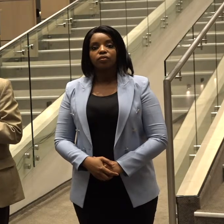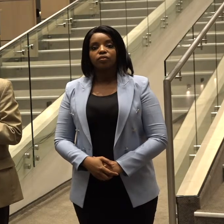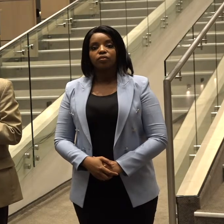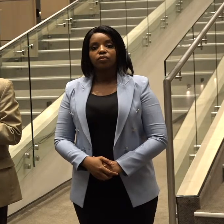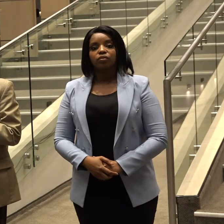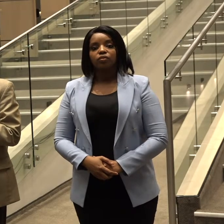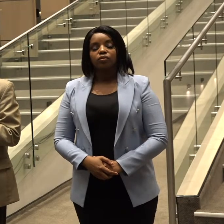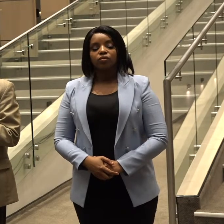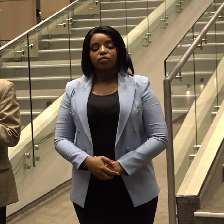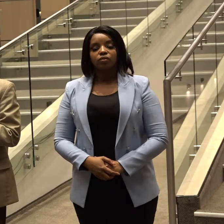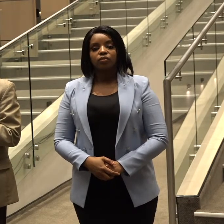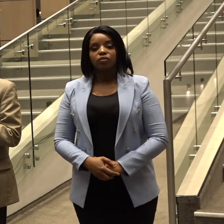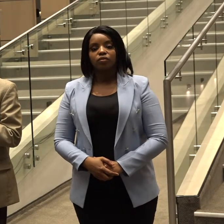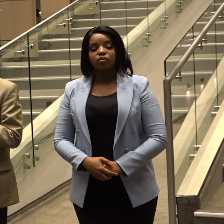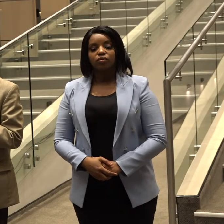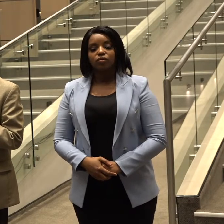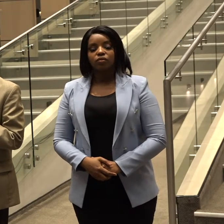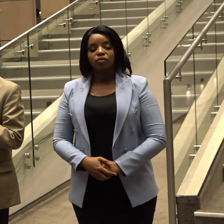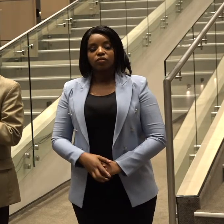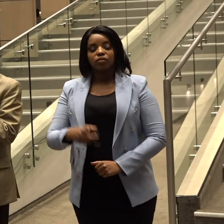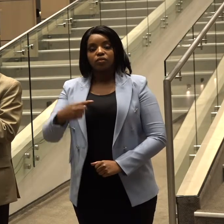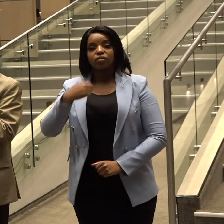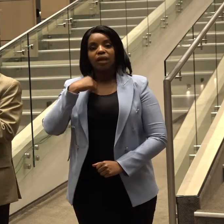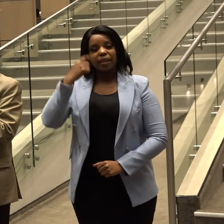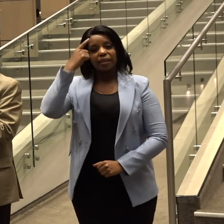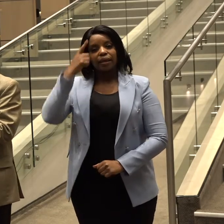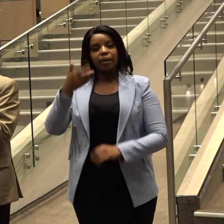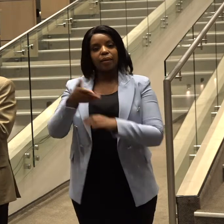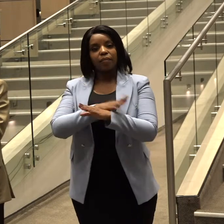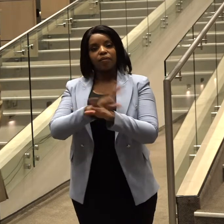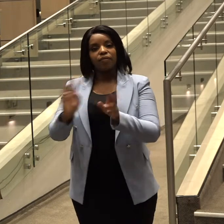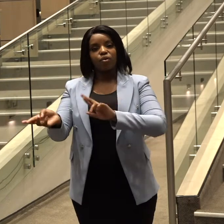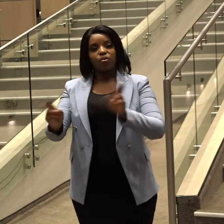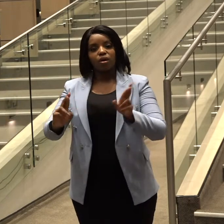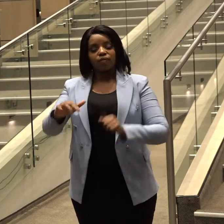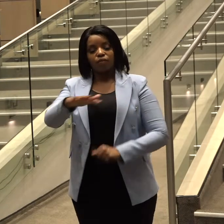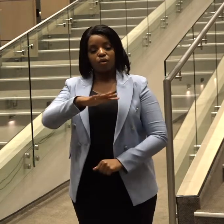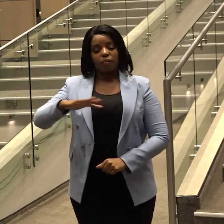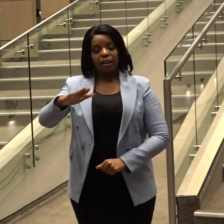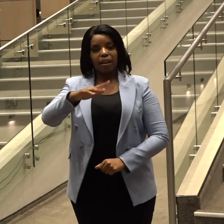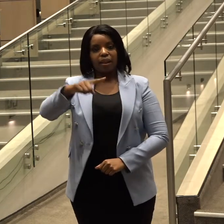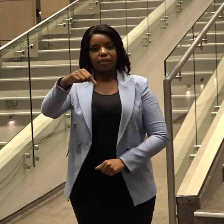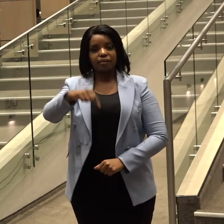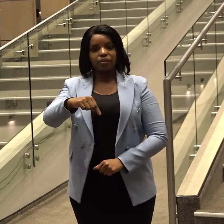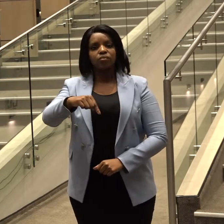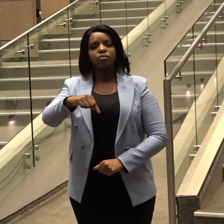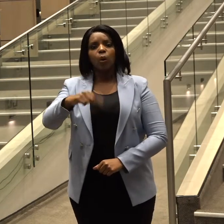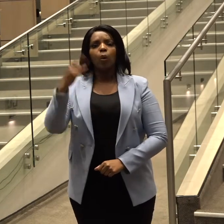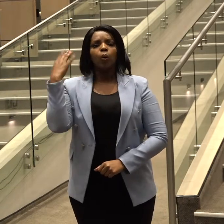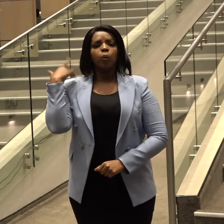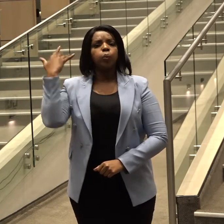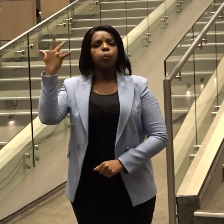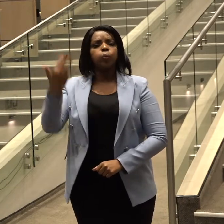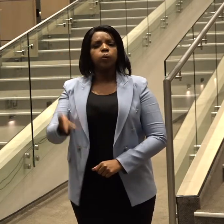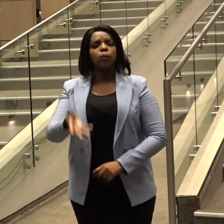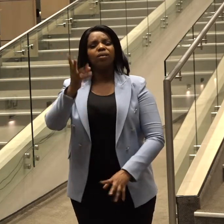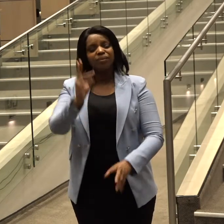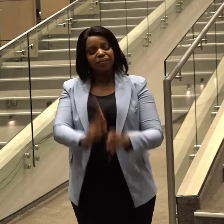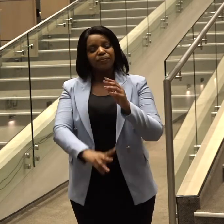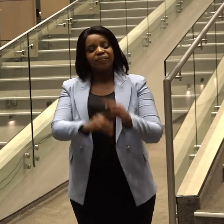the station which is in a sport which has been on construction for some time and it's not yet